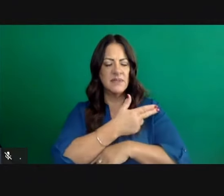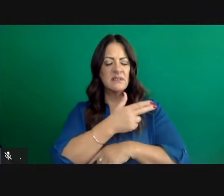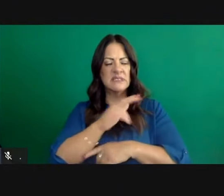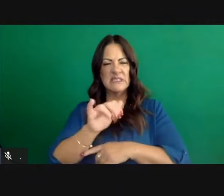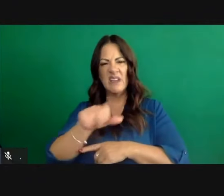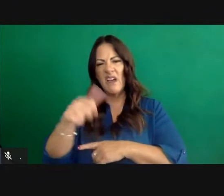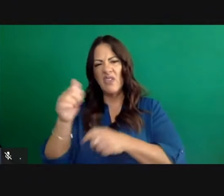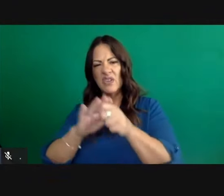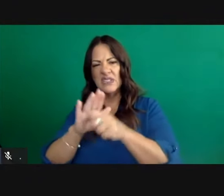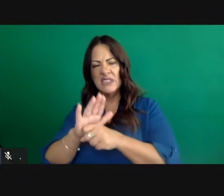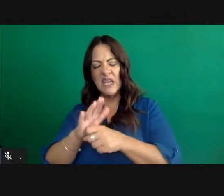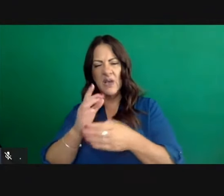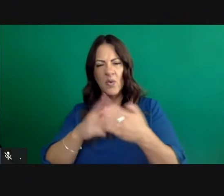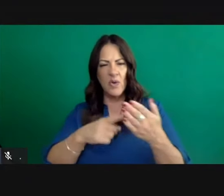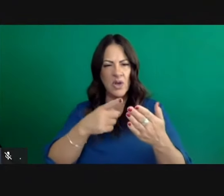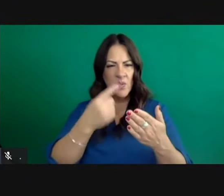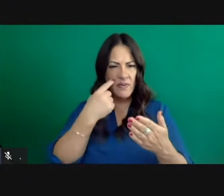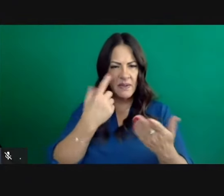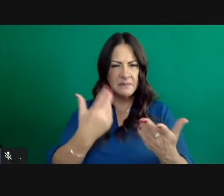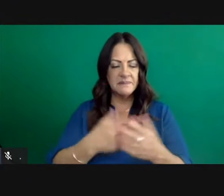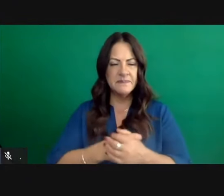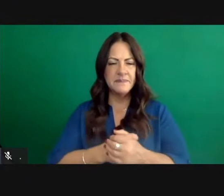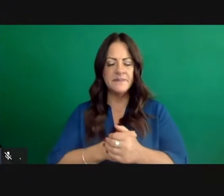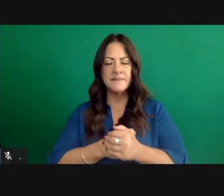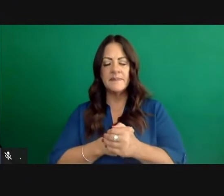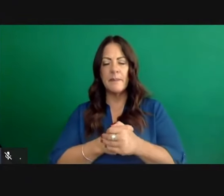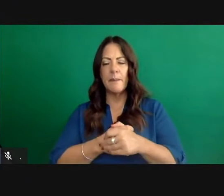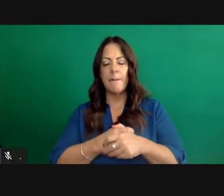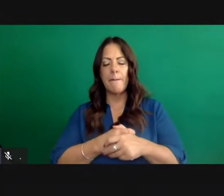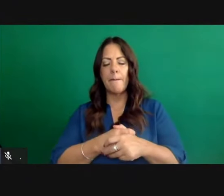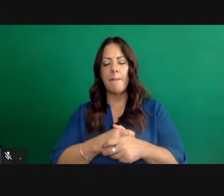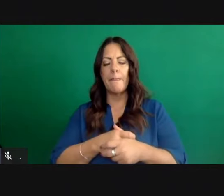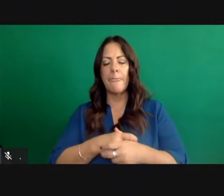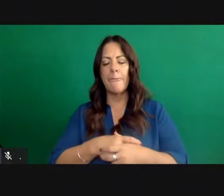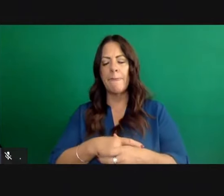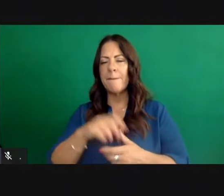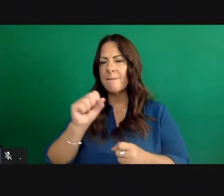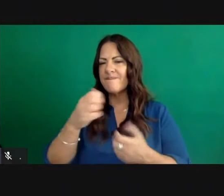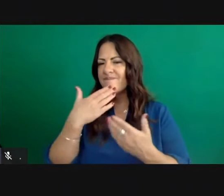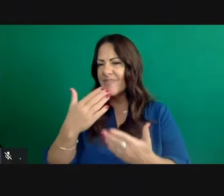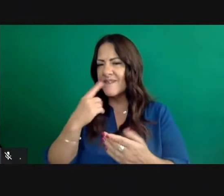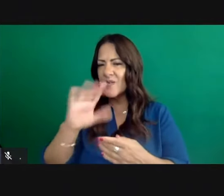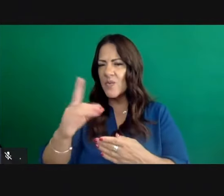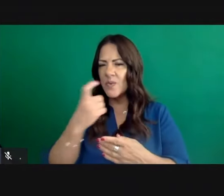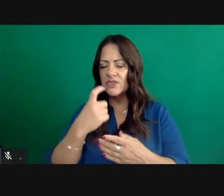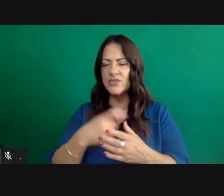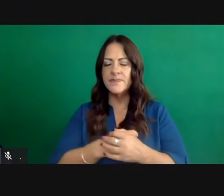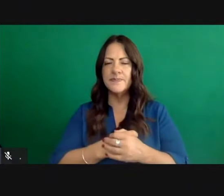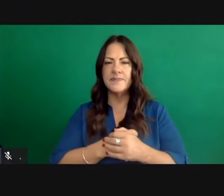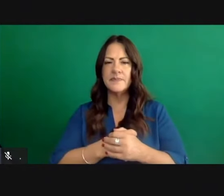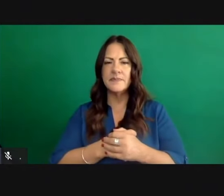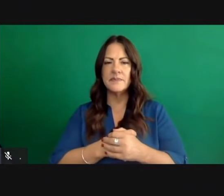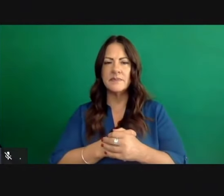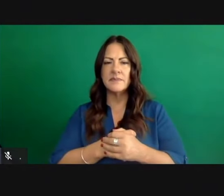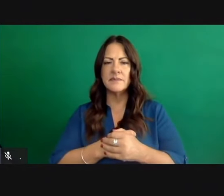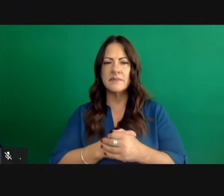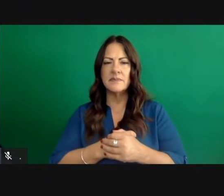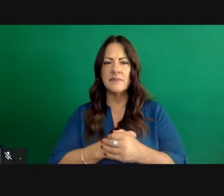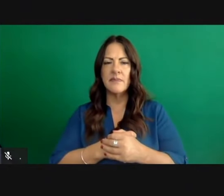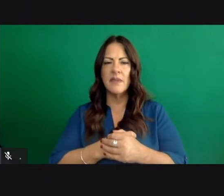for all of those questions. So the tier